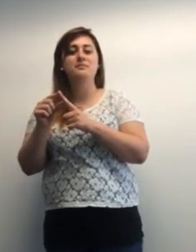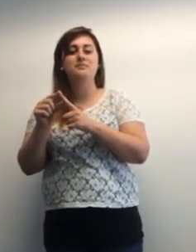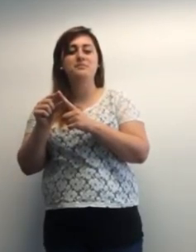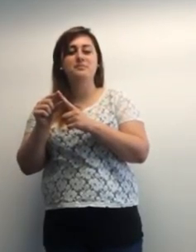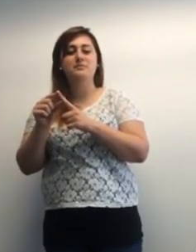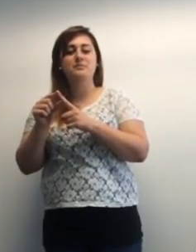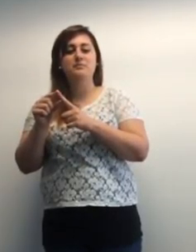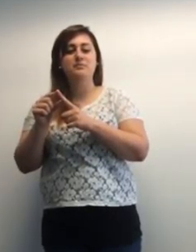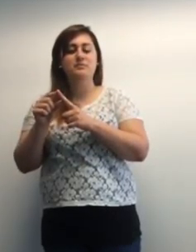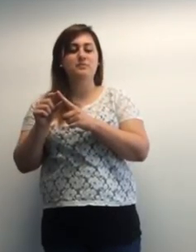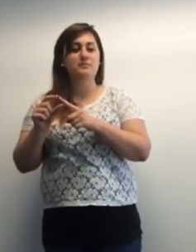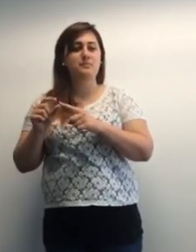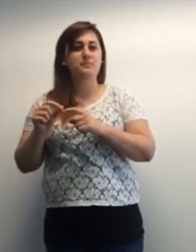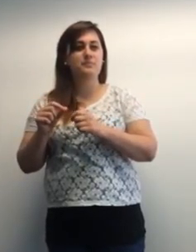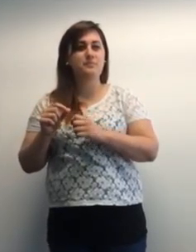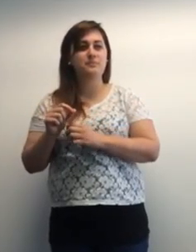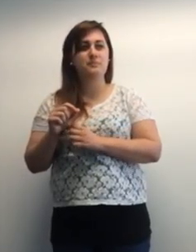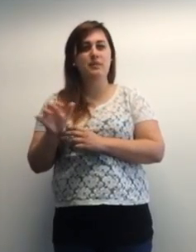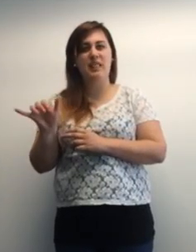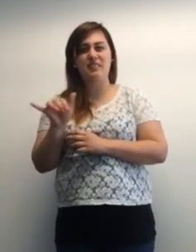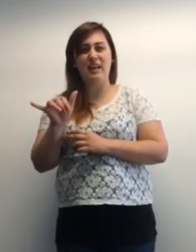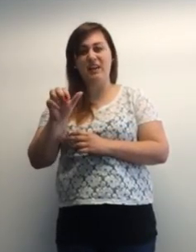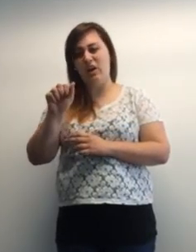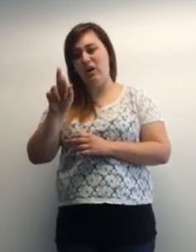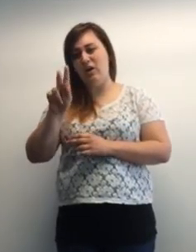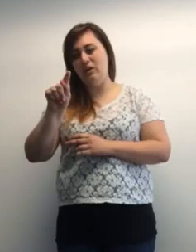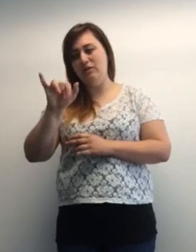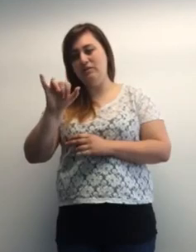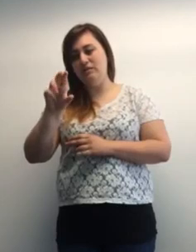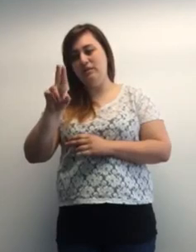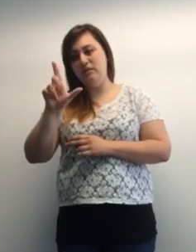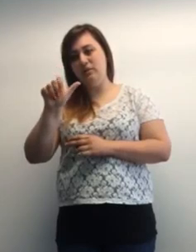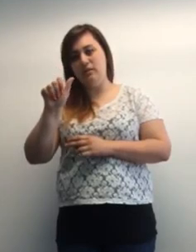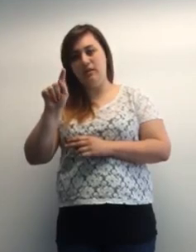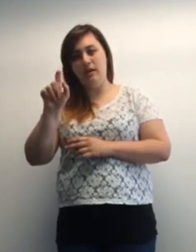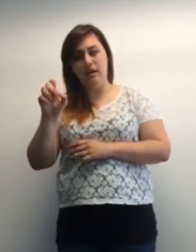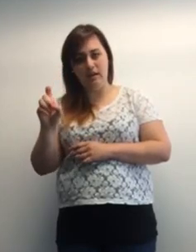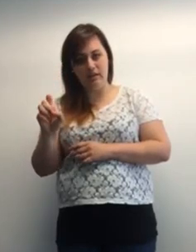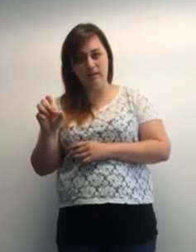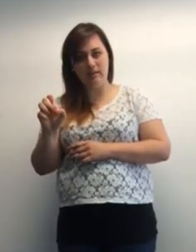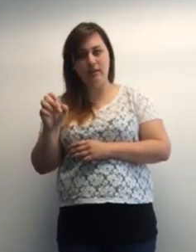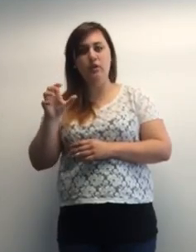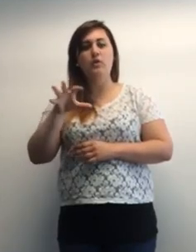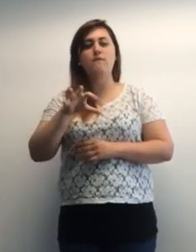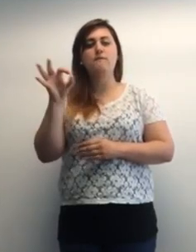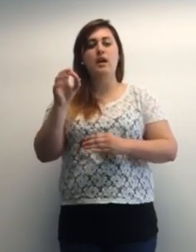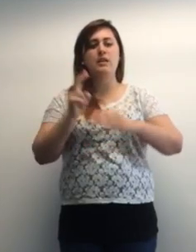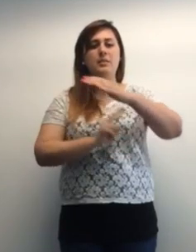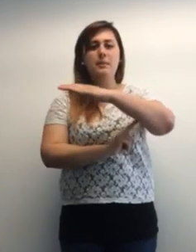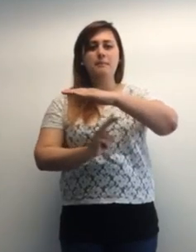yourself. But along those lines, not only do you have to be able to accept the criticism, but you have to be able to incorporate some of